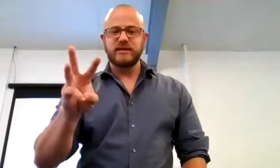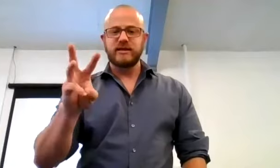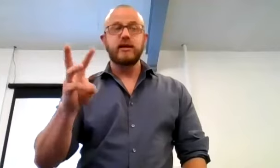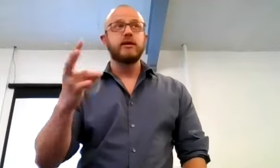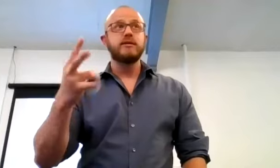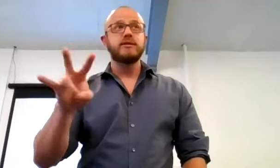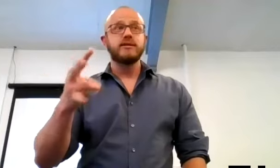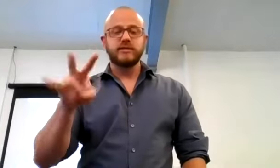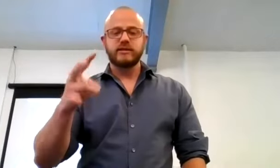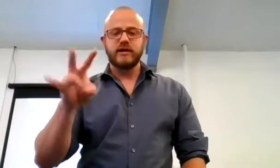16,